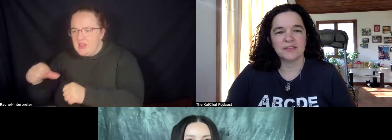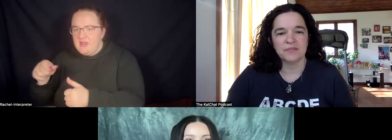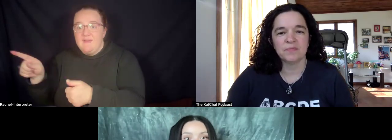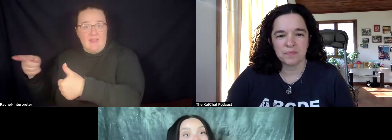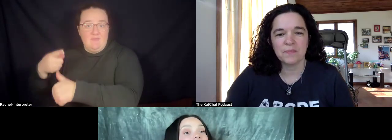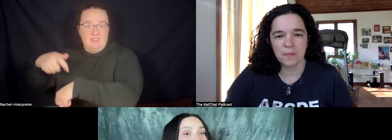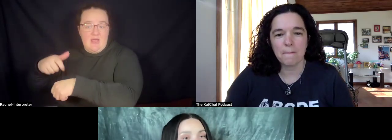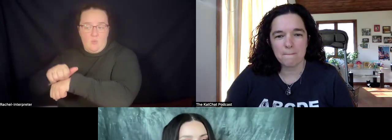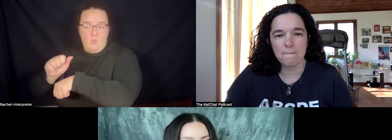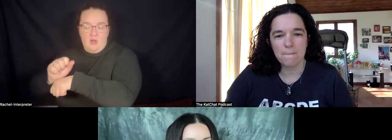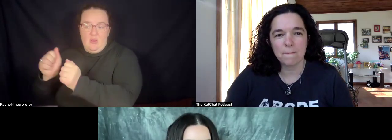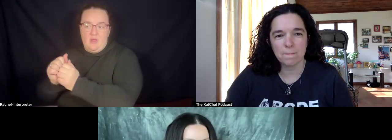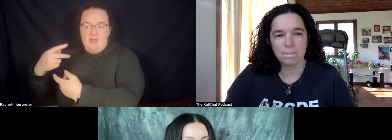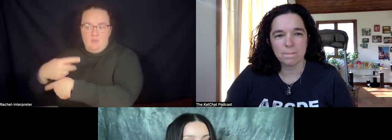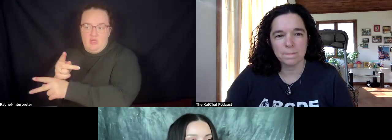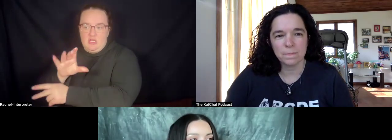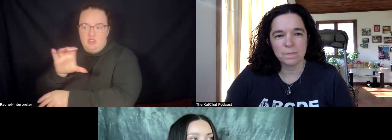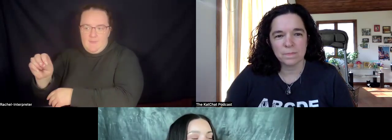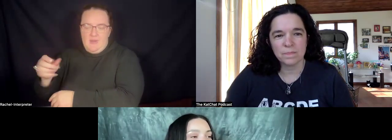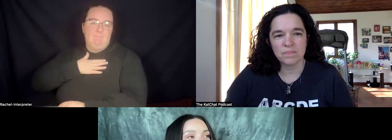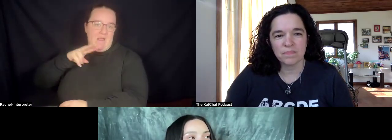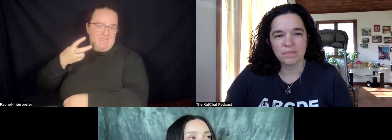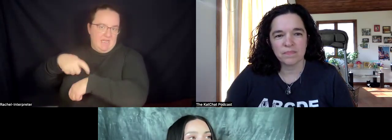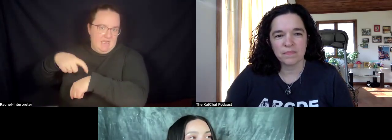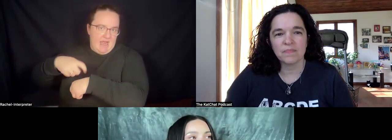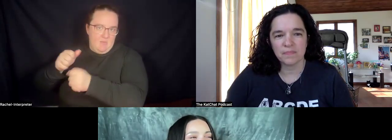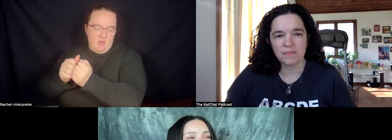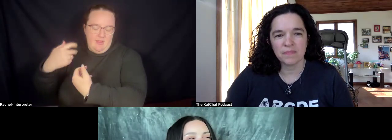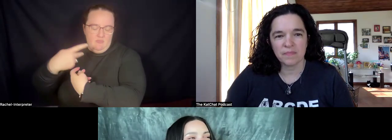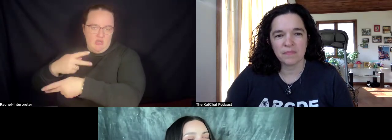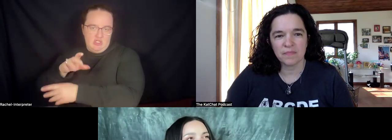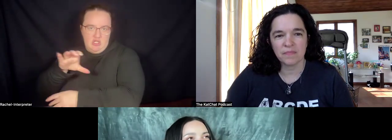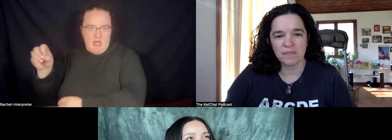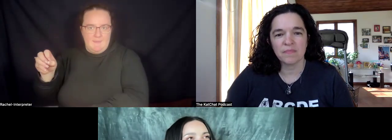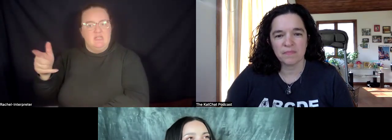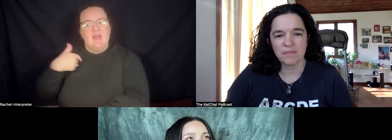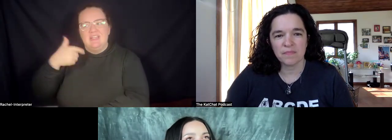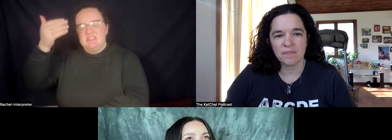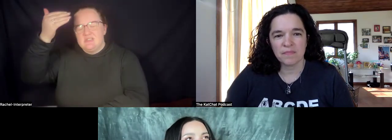production company. It was my second time with this company. And I just know that